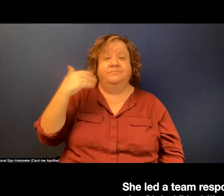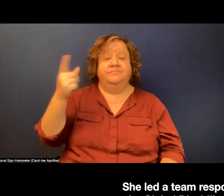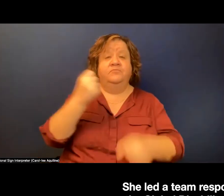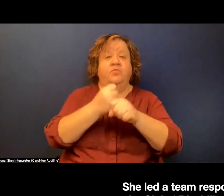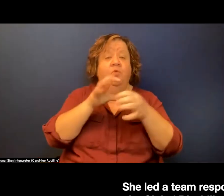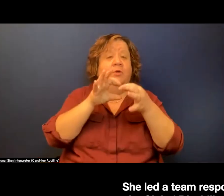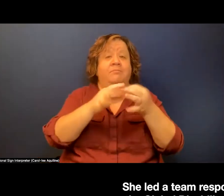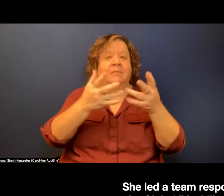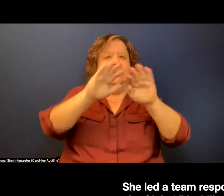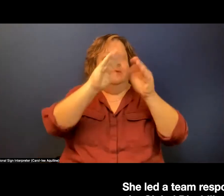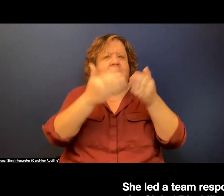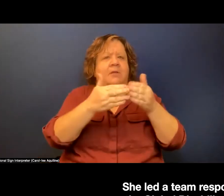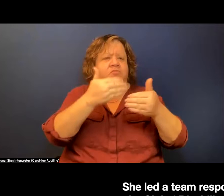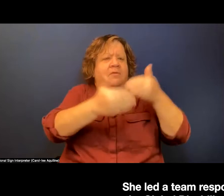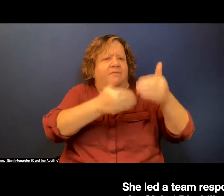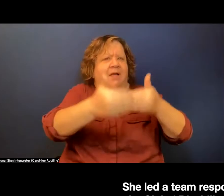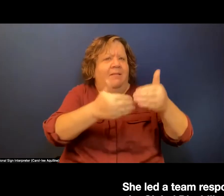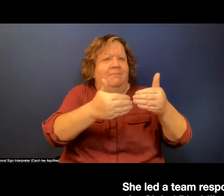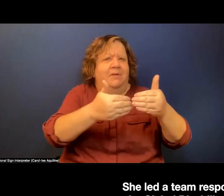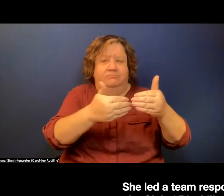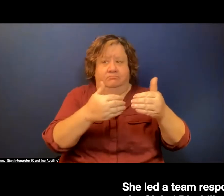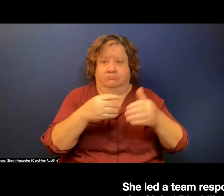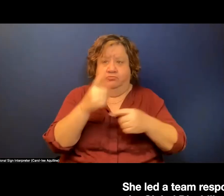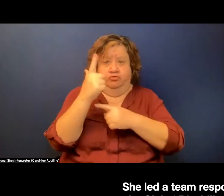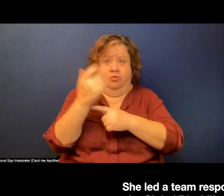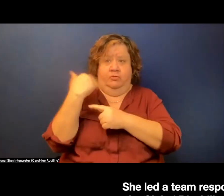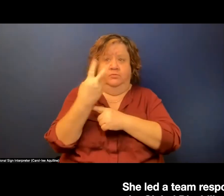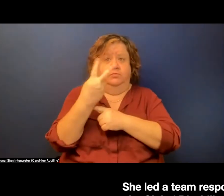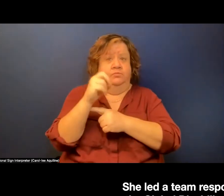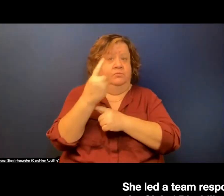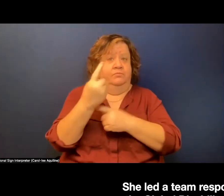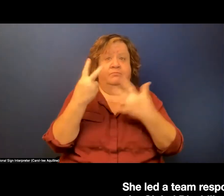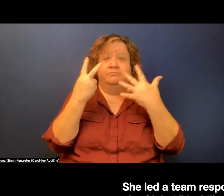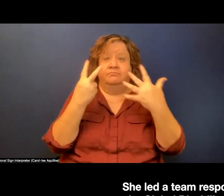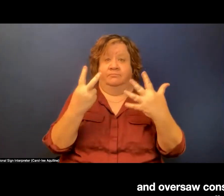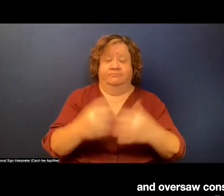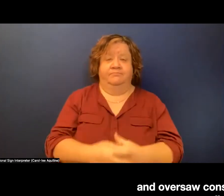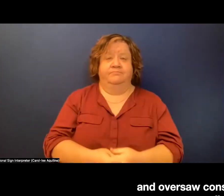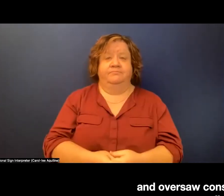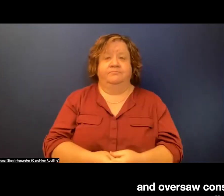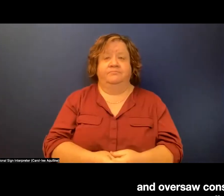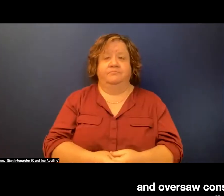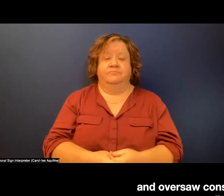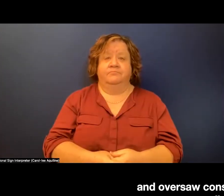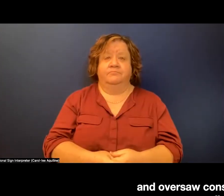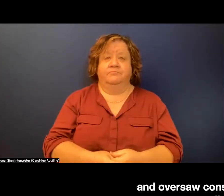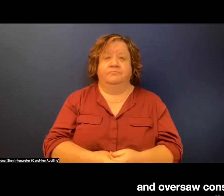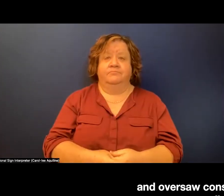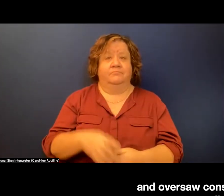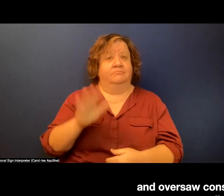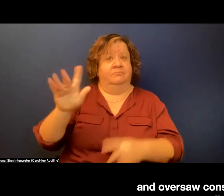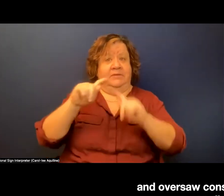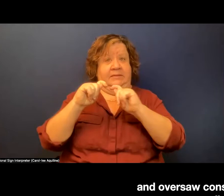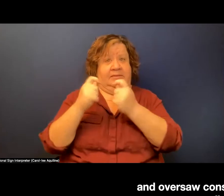2017. She led the team responsible for organizing the Global Disability Summit in July 2018 and